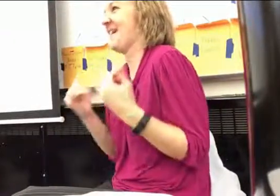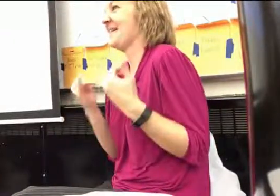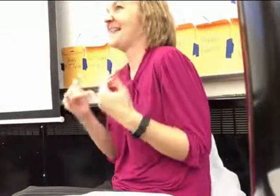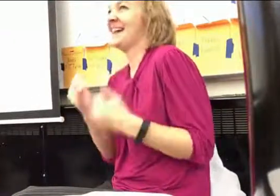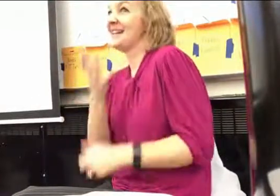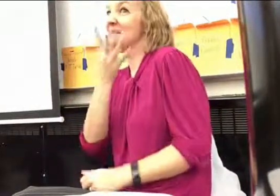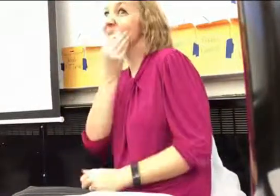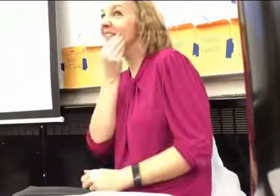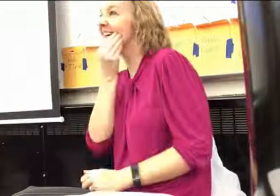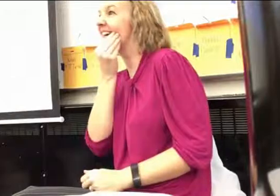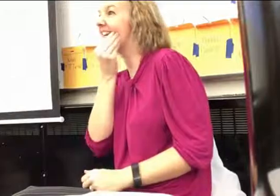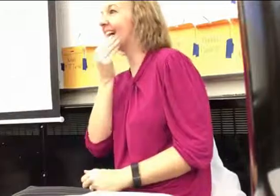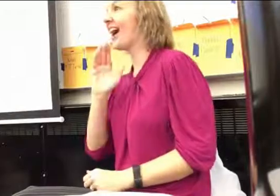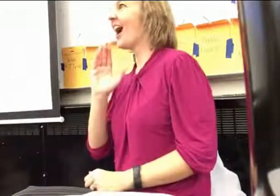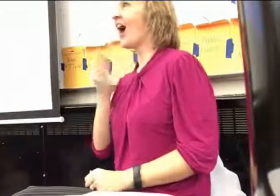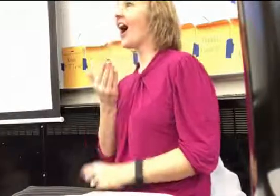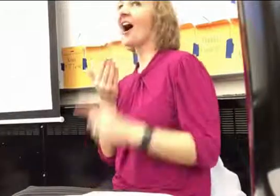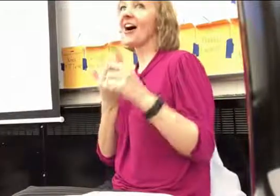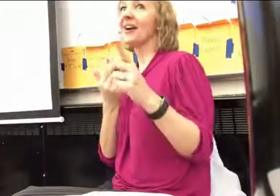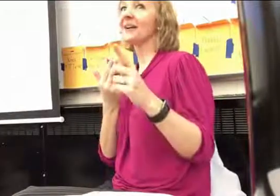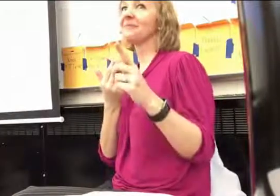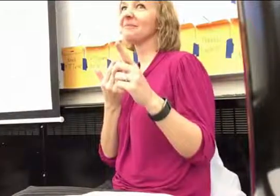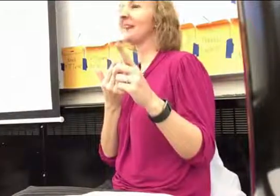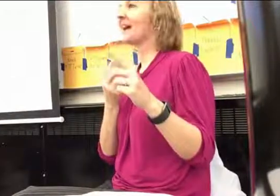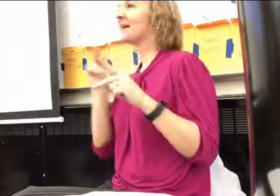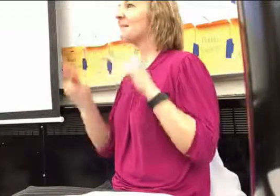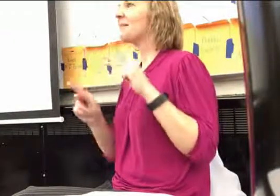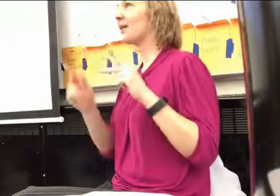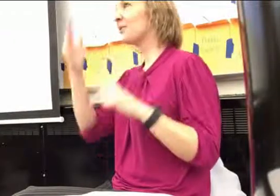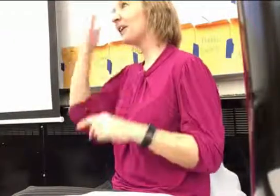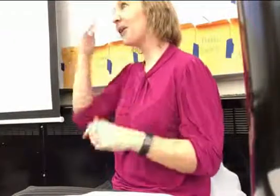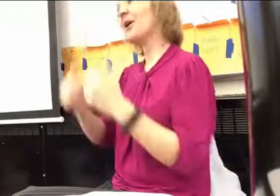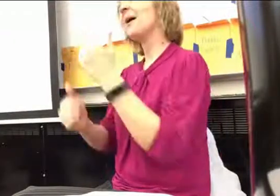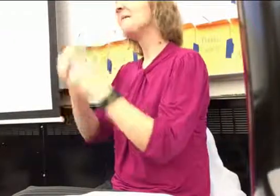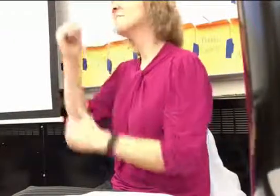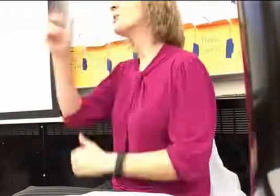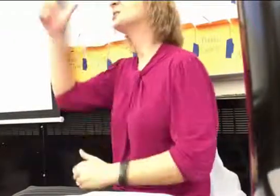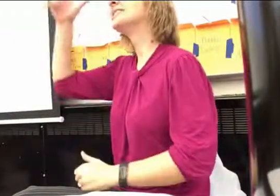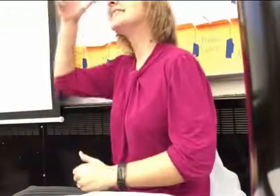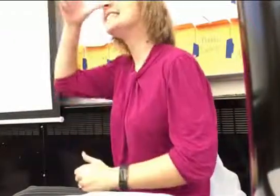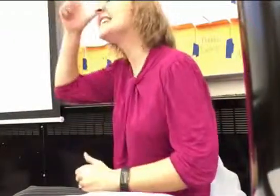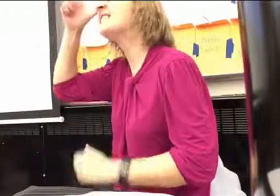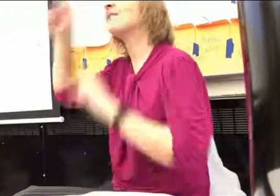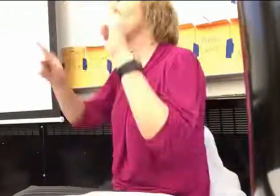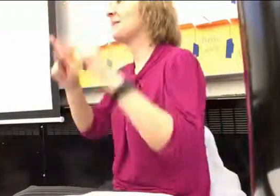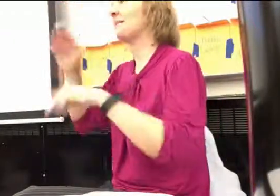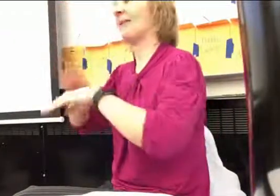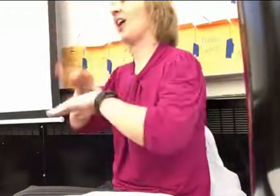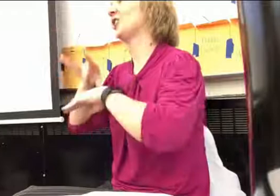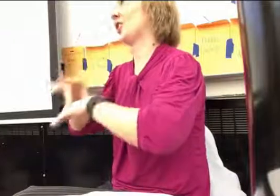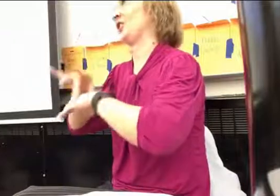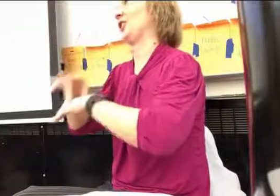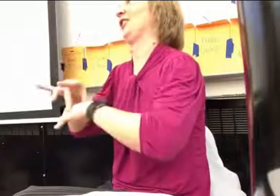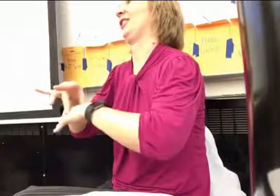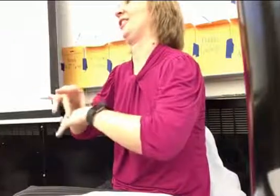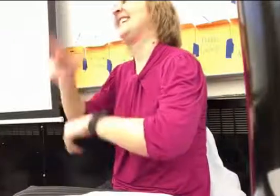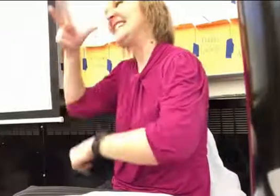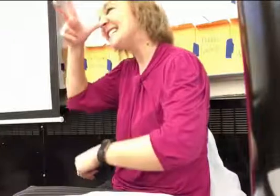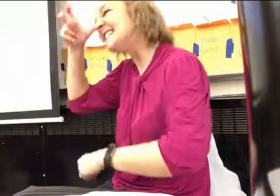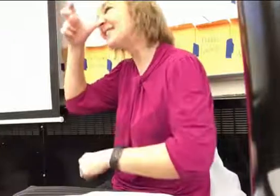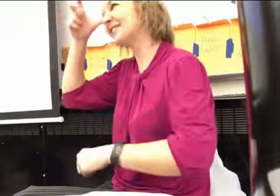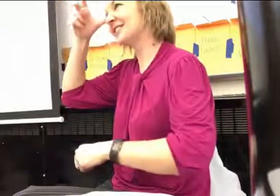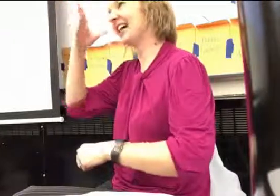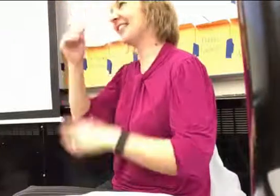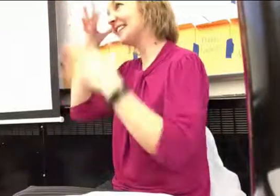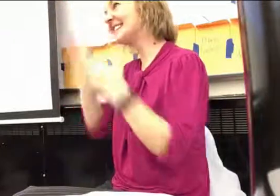pretend that our robber barons, who we all know are the most evil people on the planet, and they decide